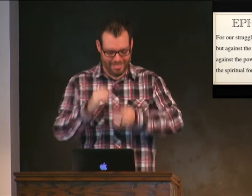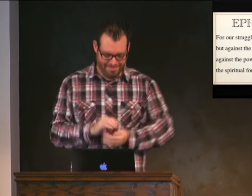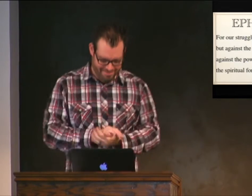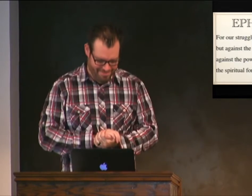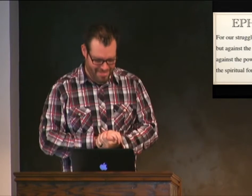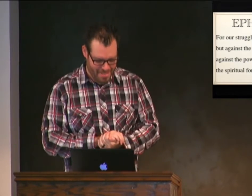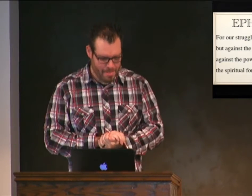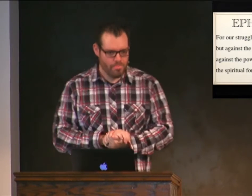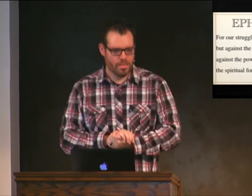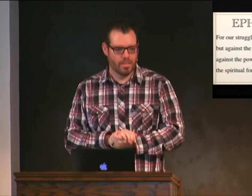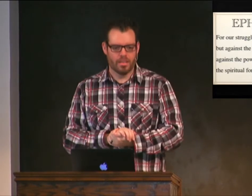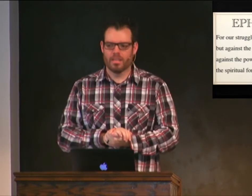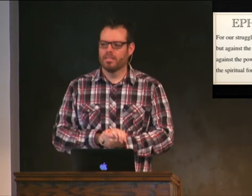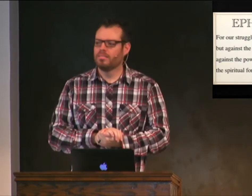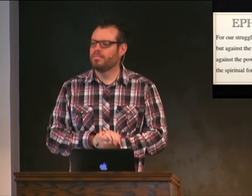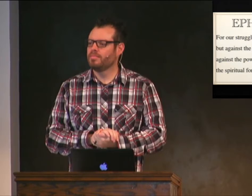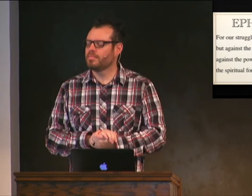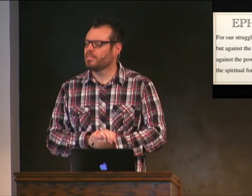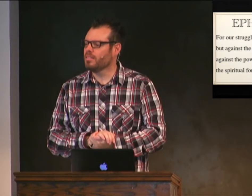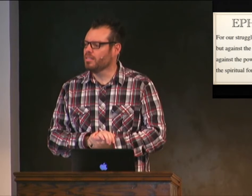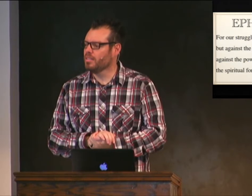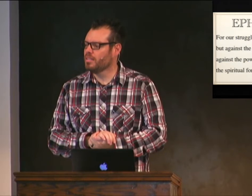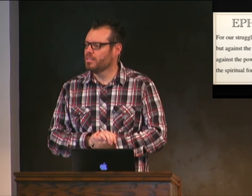Safety first.